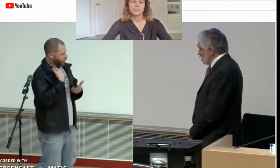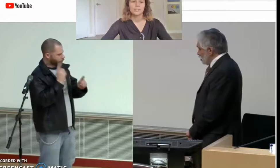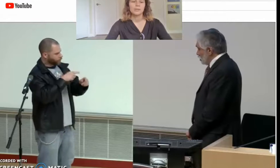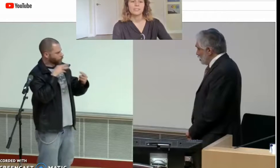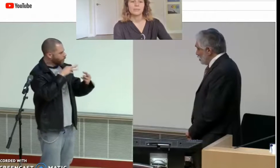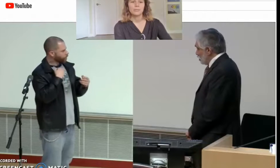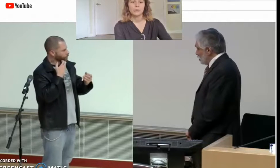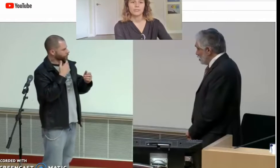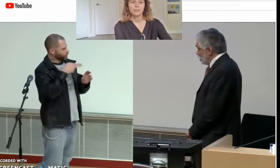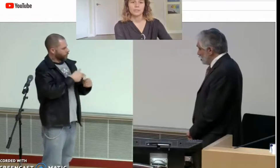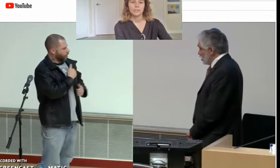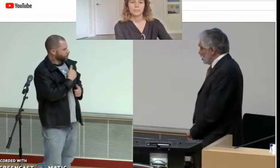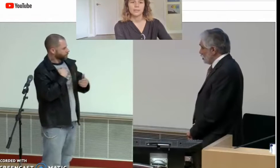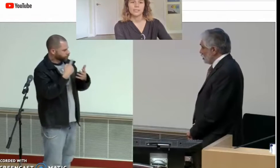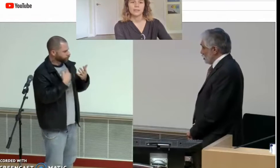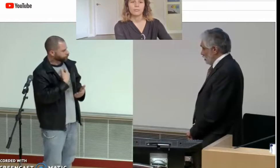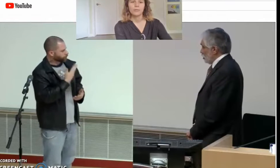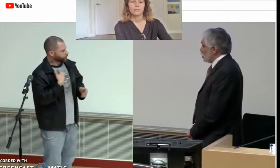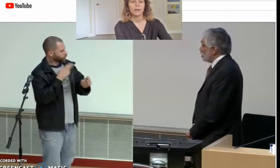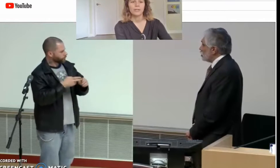Excuse me, I've seen people who have cochlear implants, and I've wondered about it.